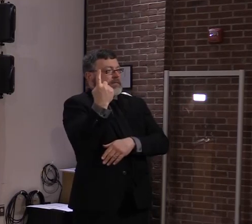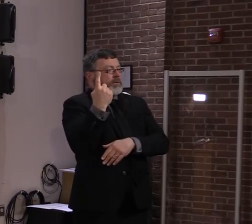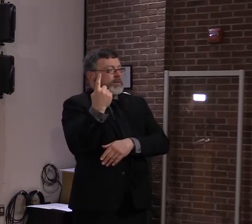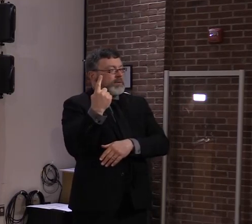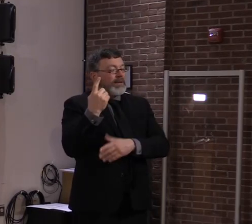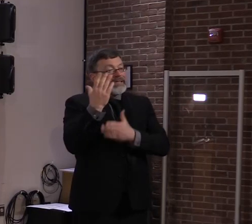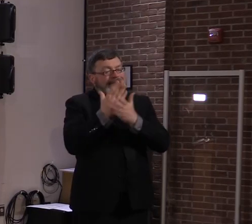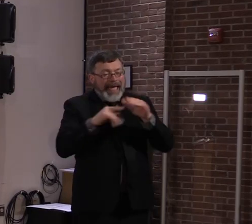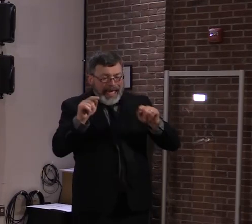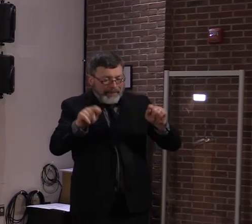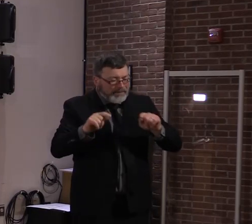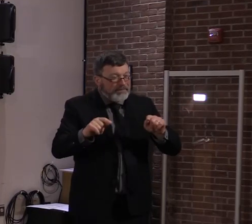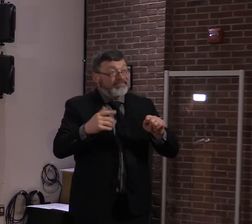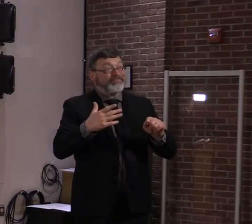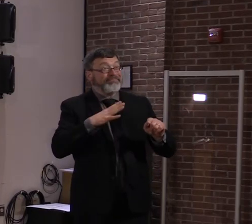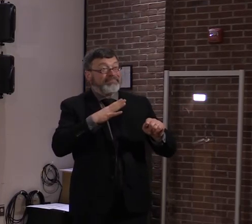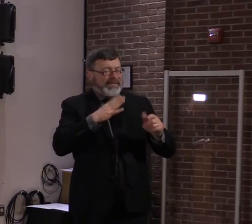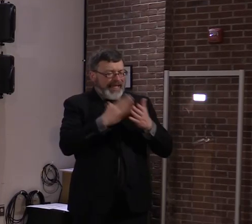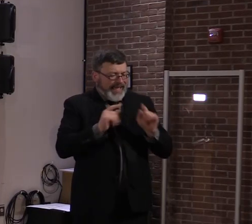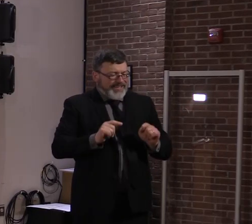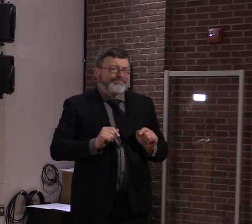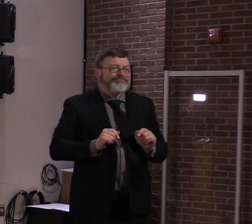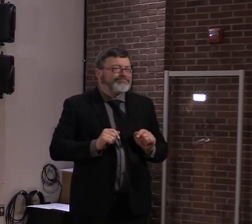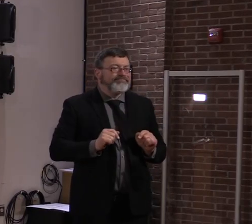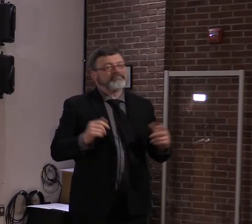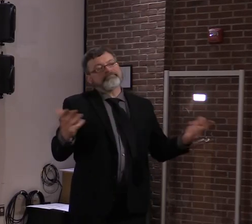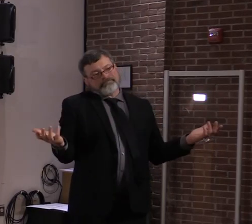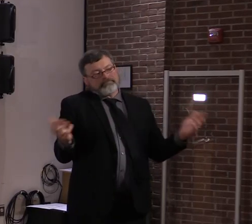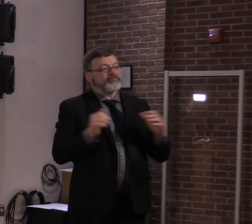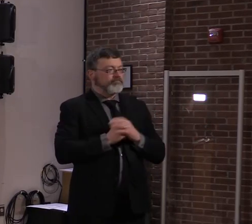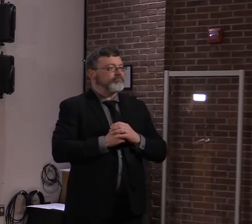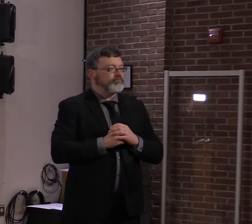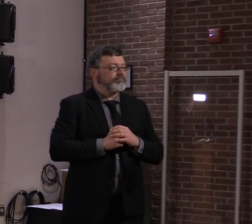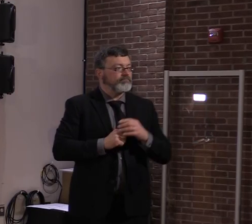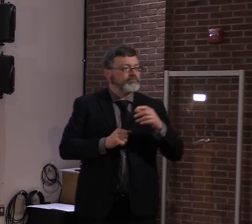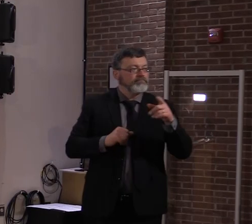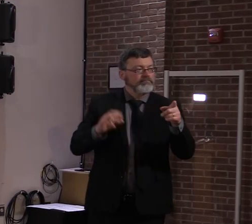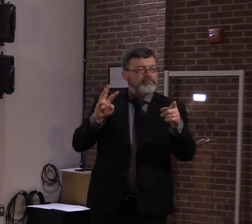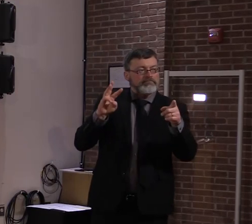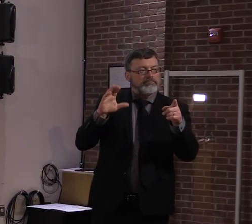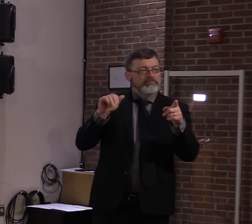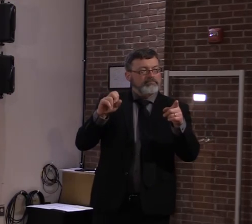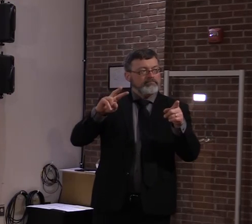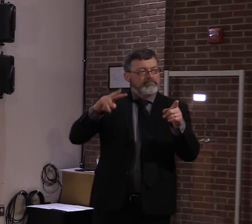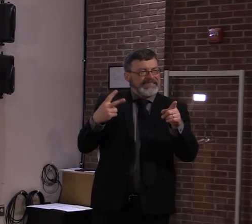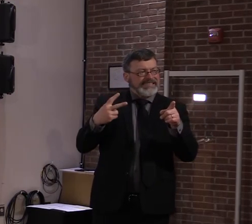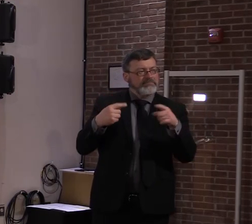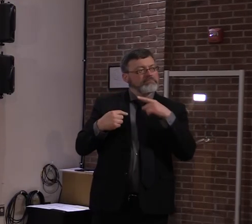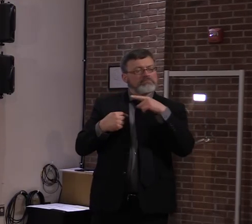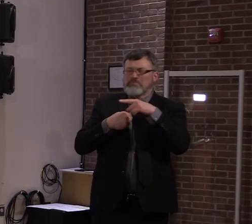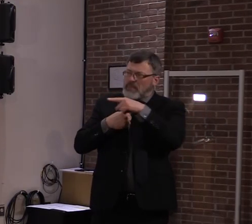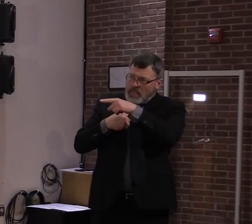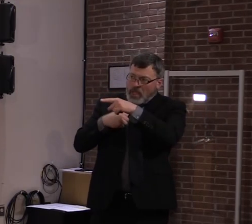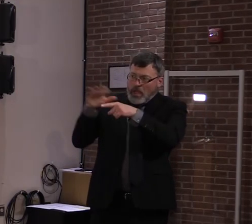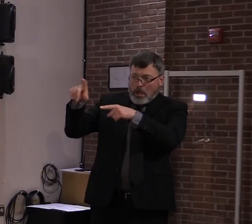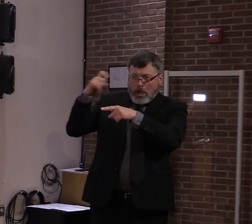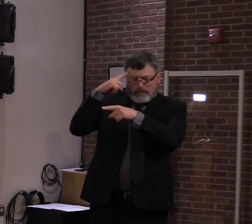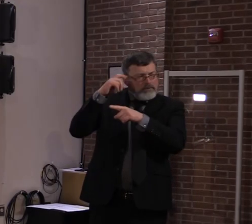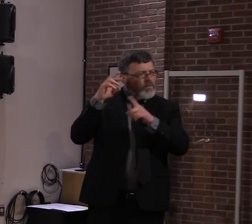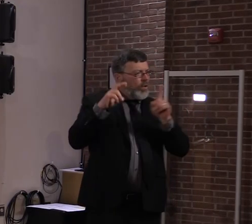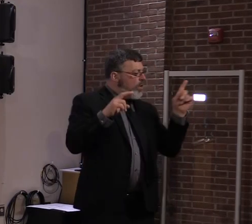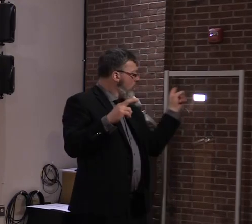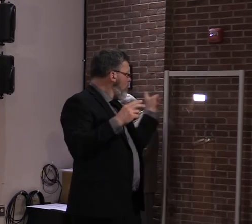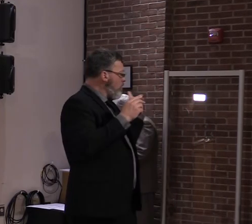about. Probably a question I'd say for either you or Secretary Smith about the program for people